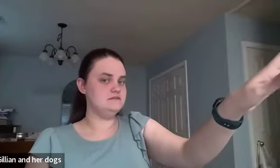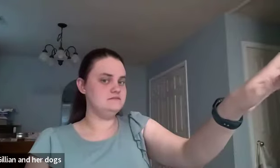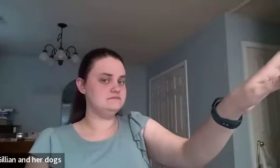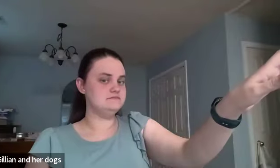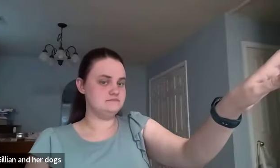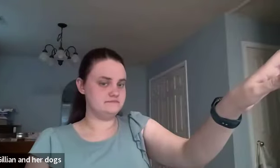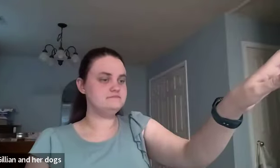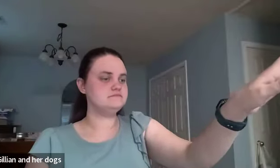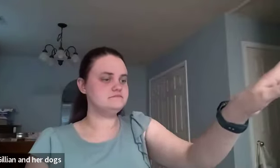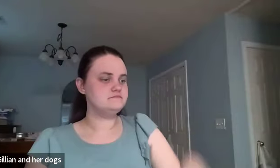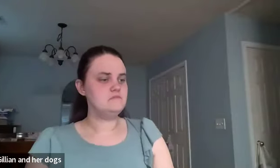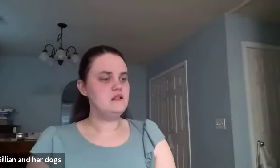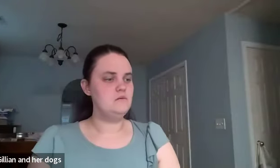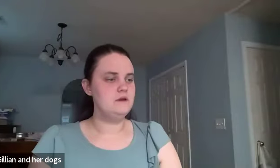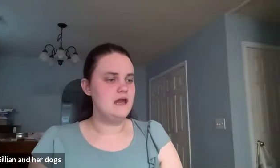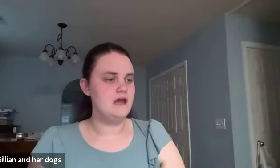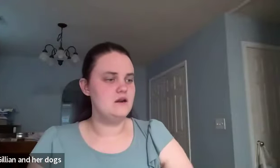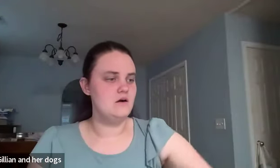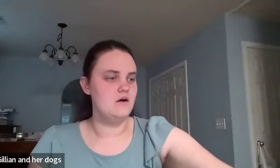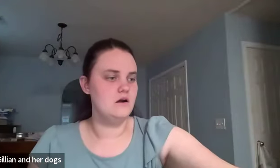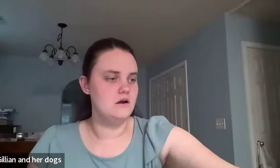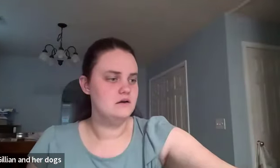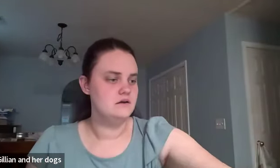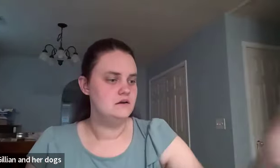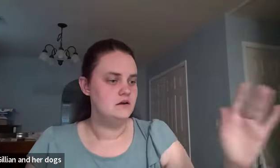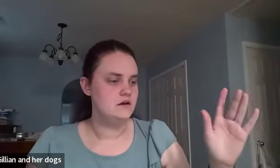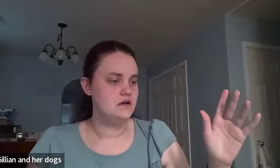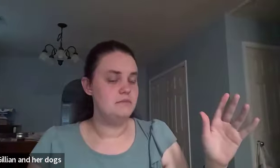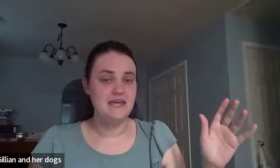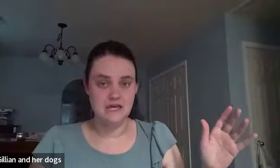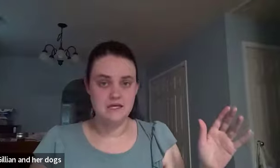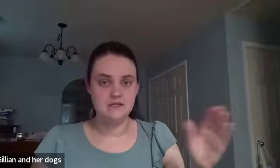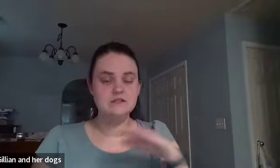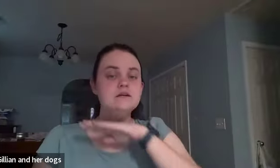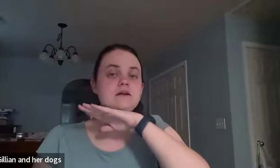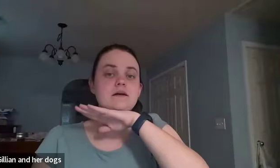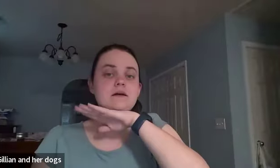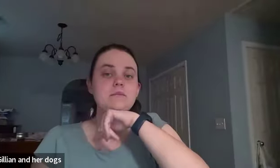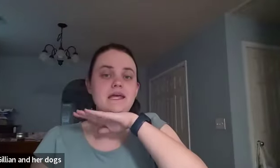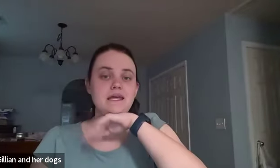elephant. Hmm. We had our pig,